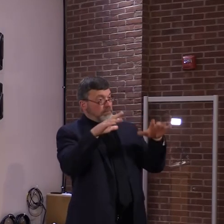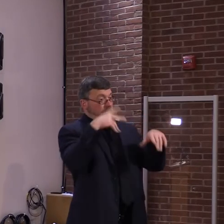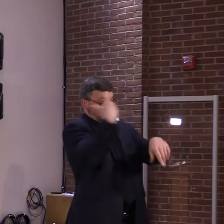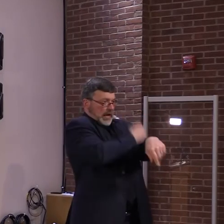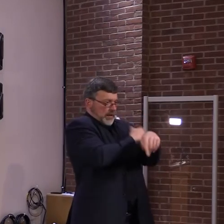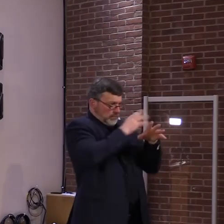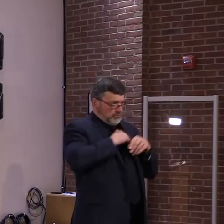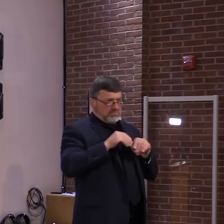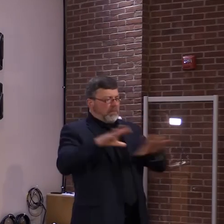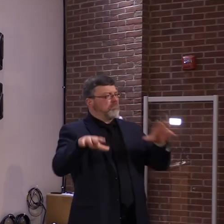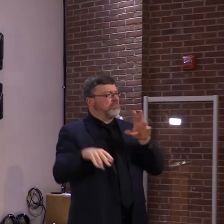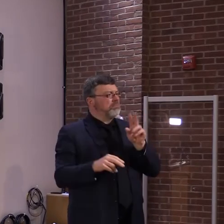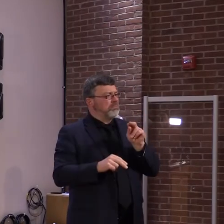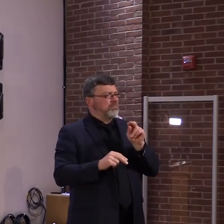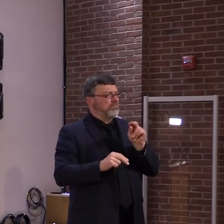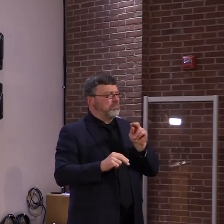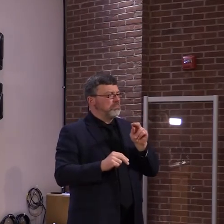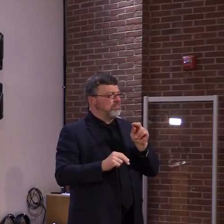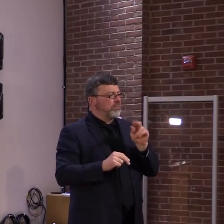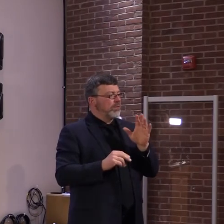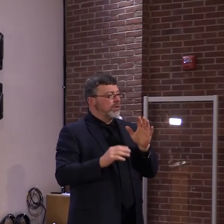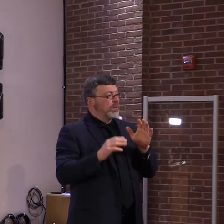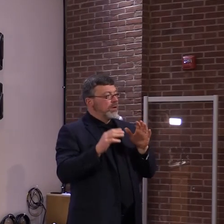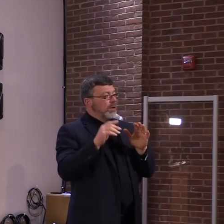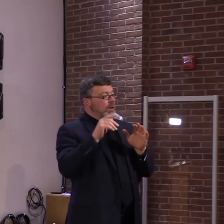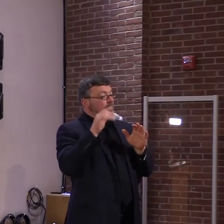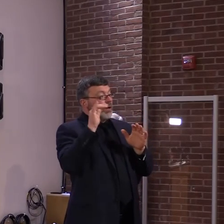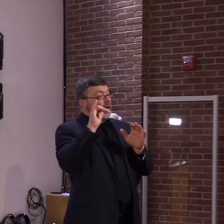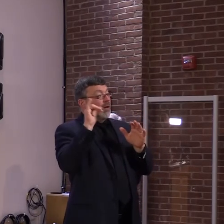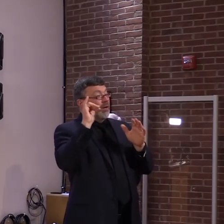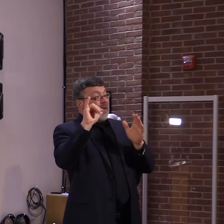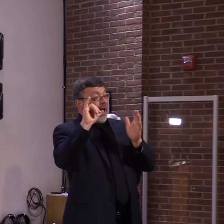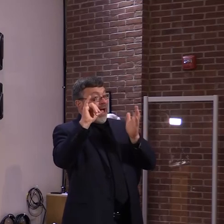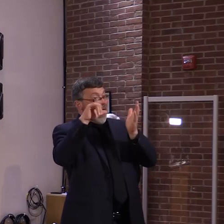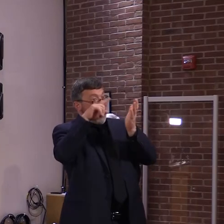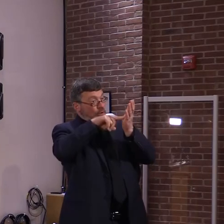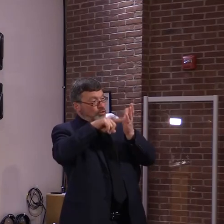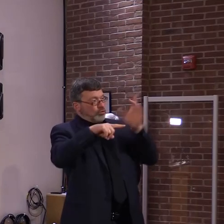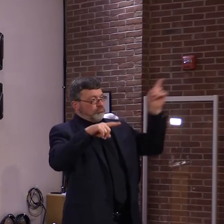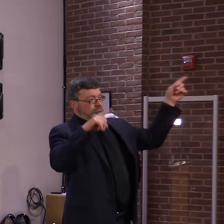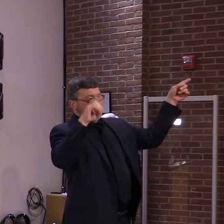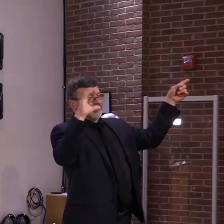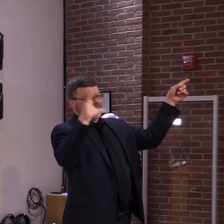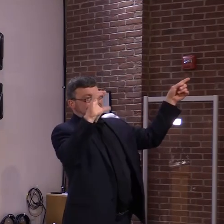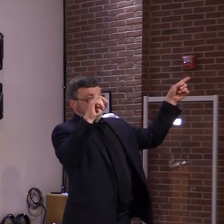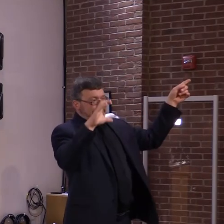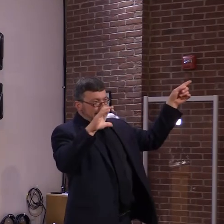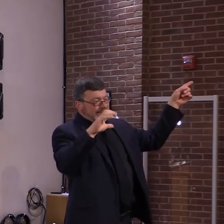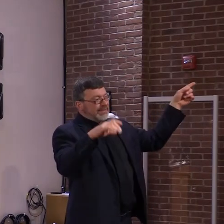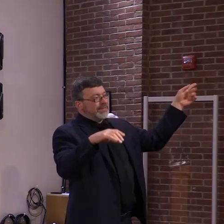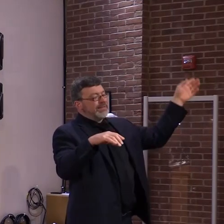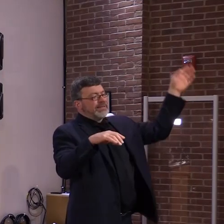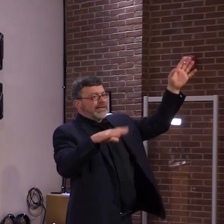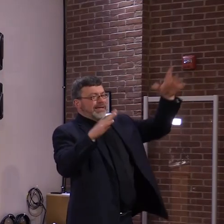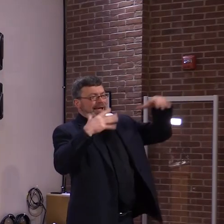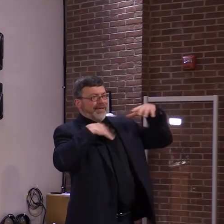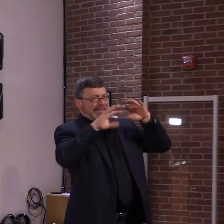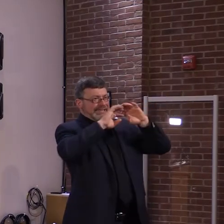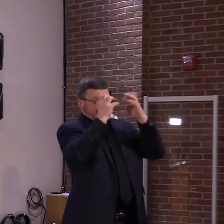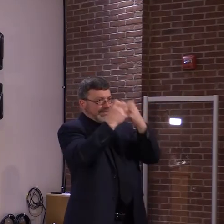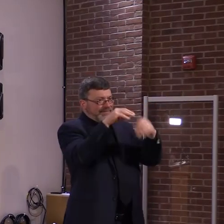CDC included in those, feel that the amount of evidence is